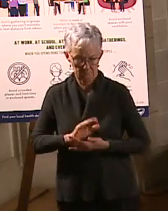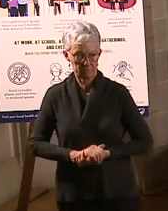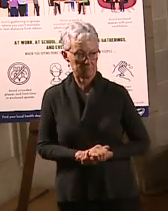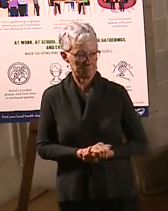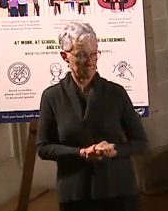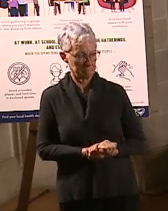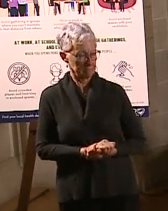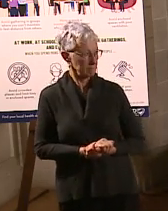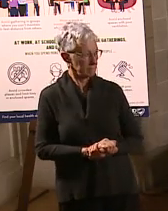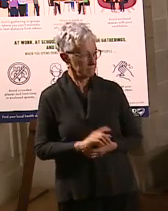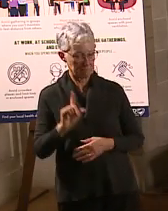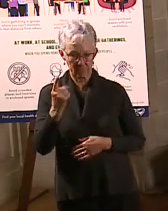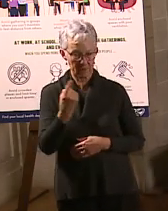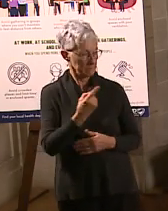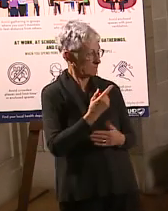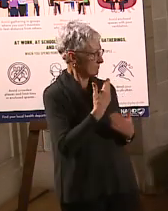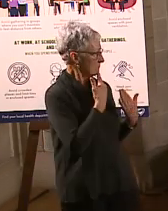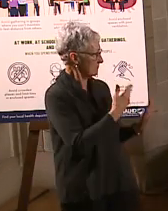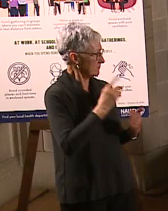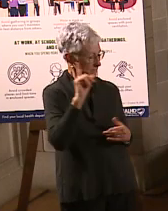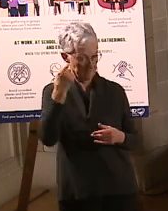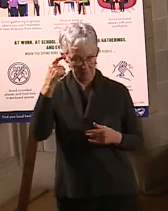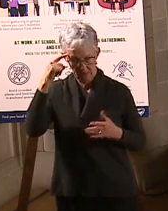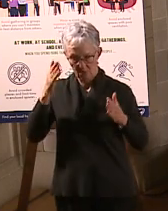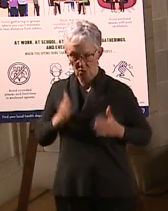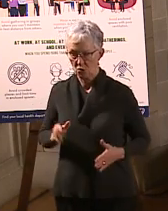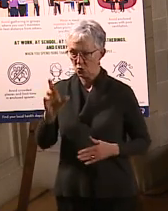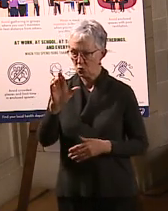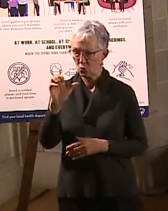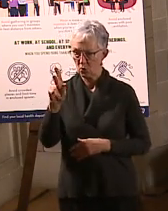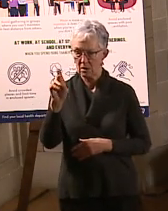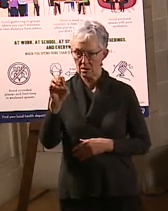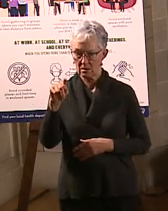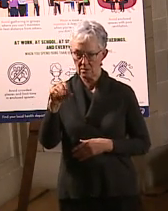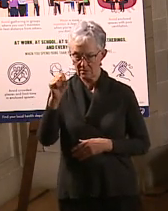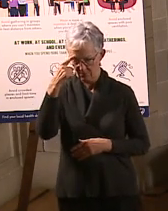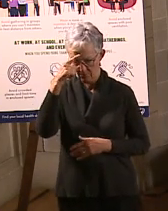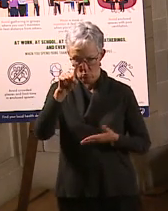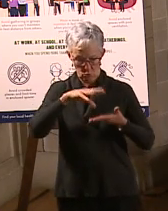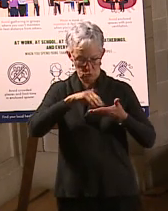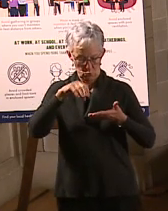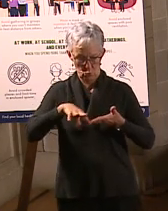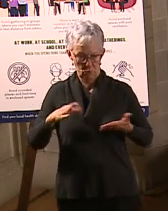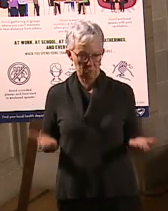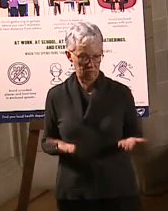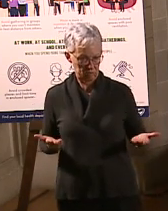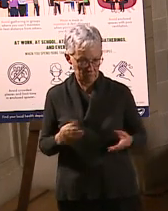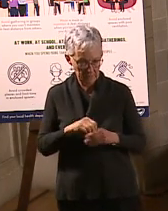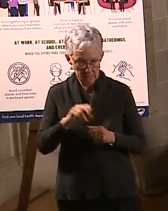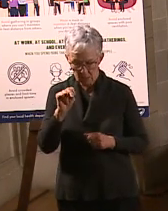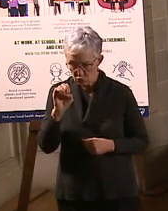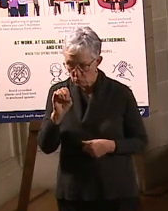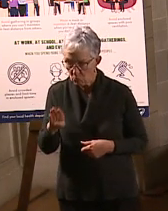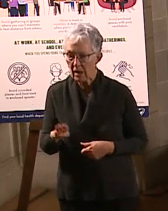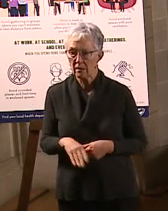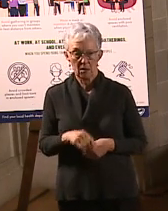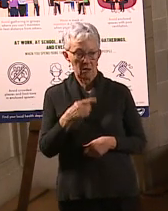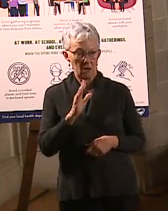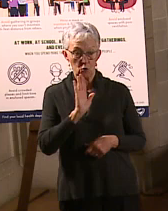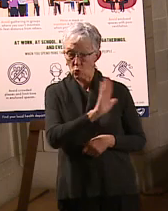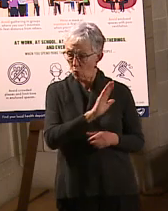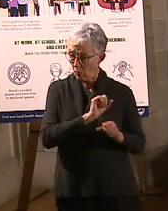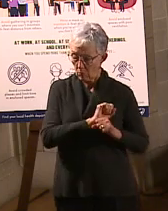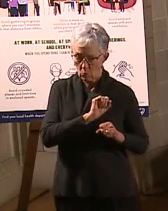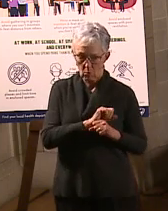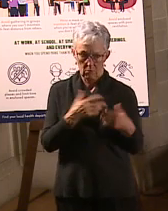Well, first off, thank you so much, Governor Ricketts, on behalf of students here in Nebraska for all the work that you've done and